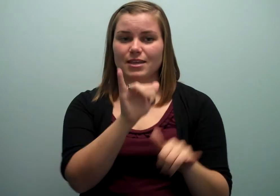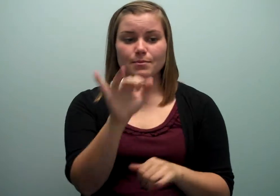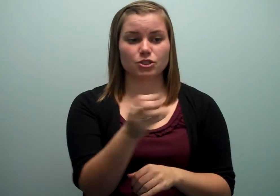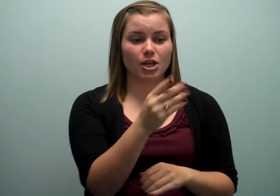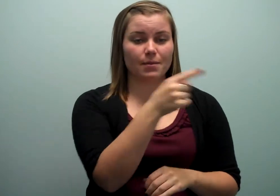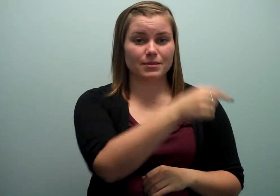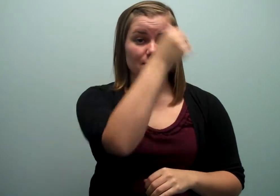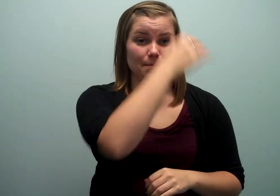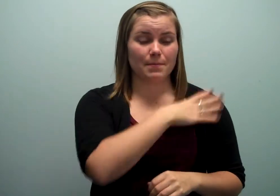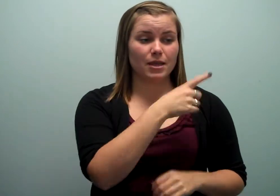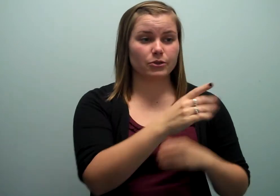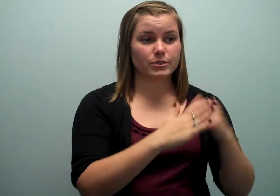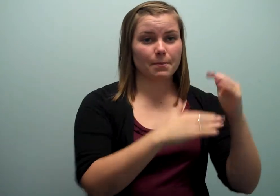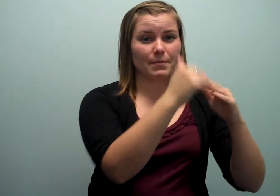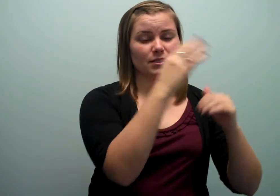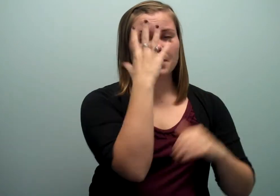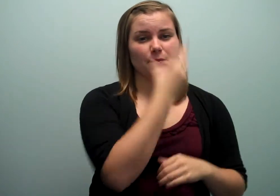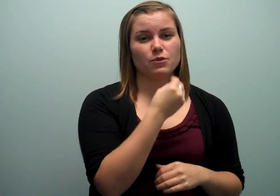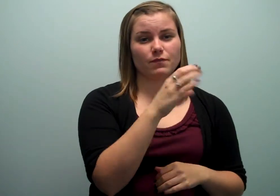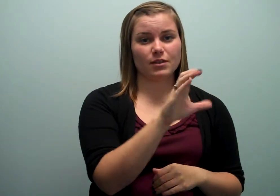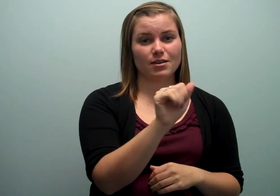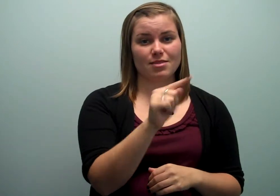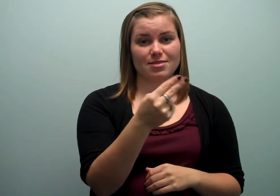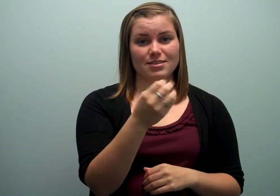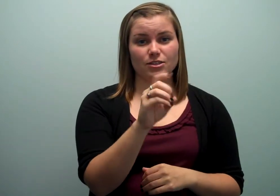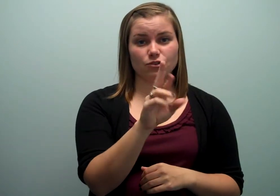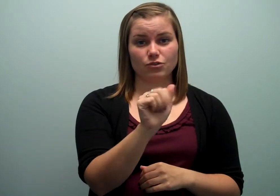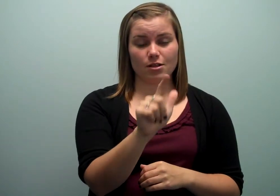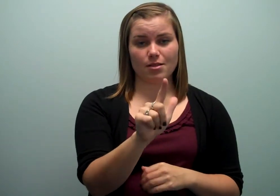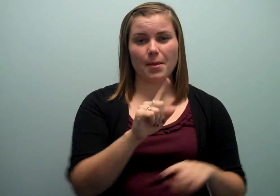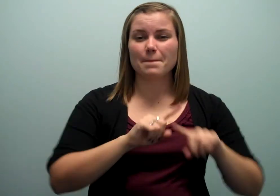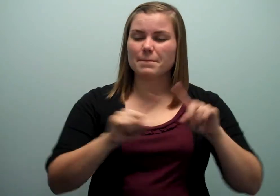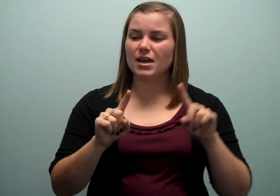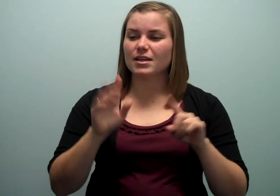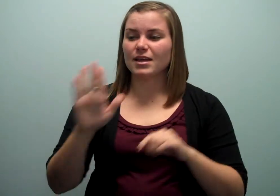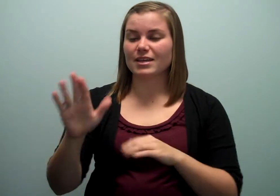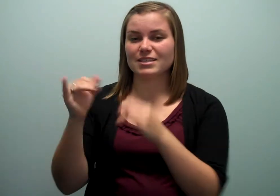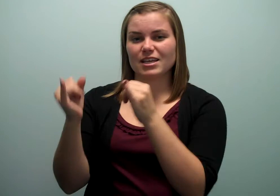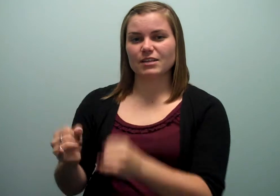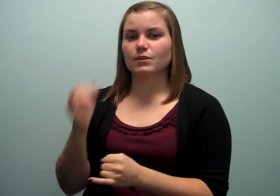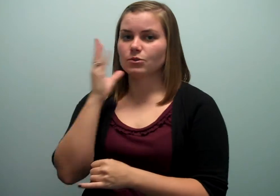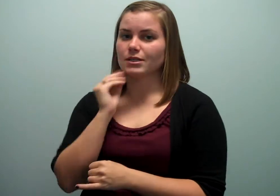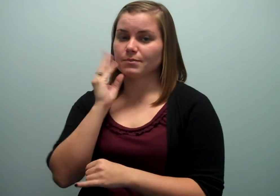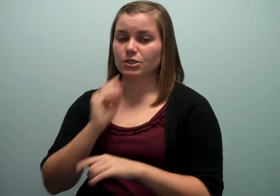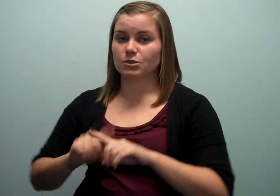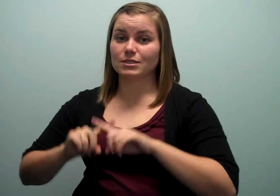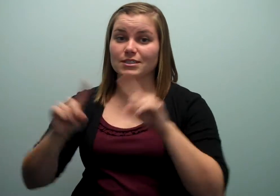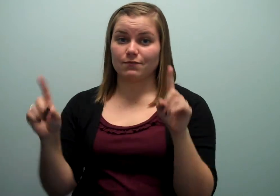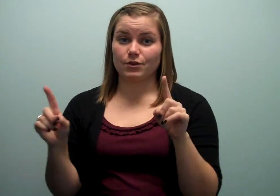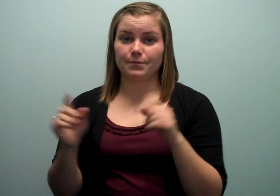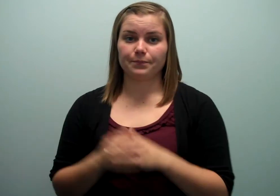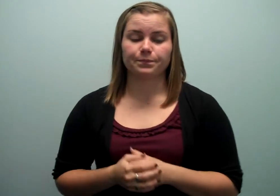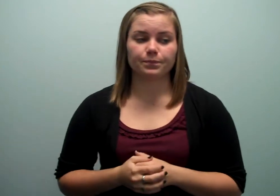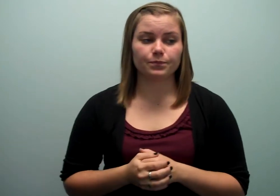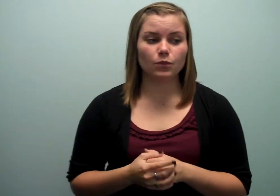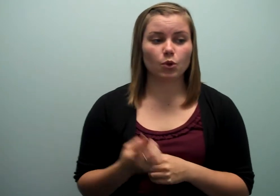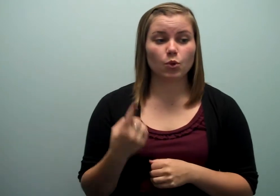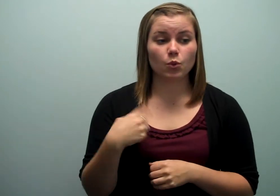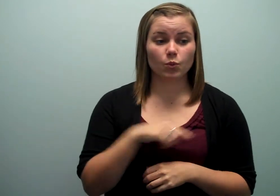a beautiful cathedral. But his inner experience was quite different. We do have the power to affect